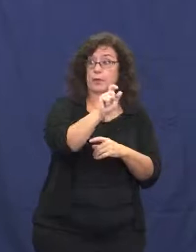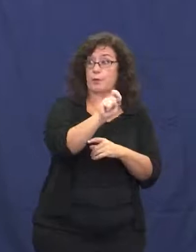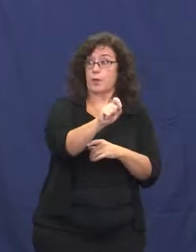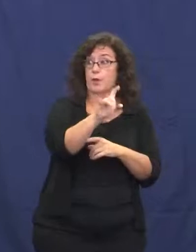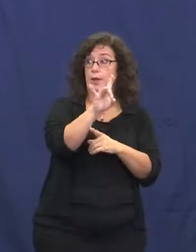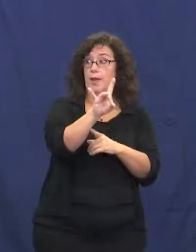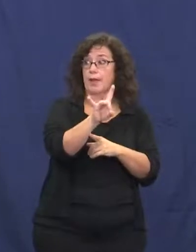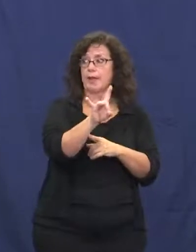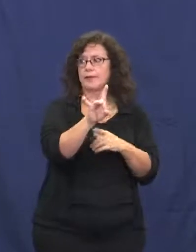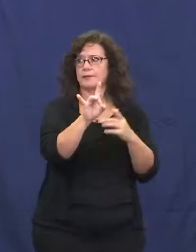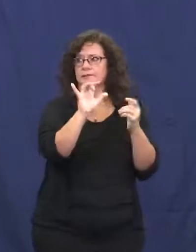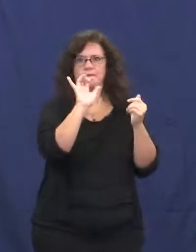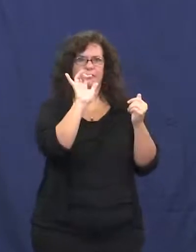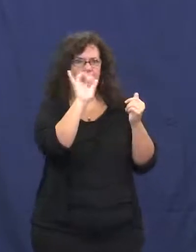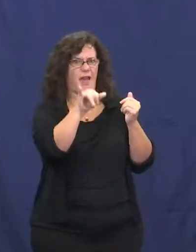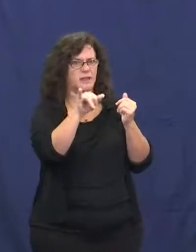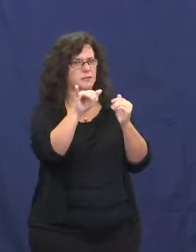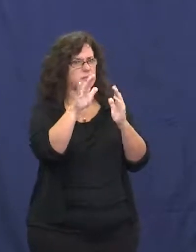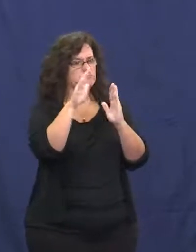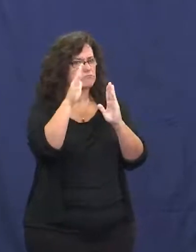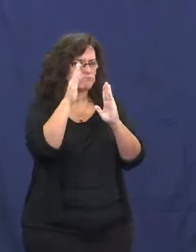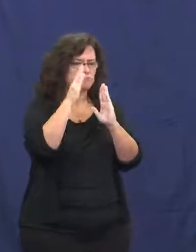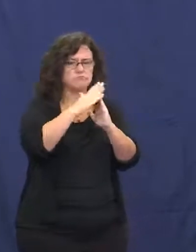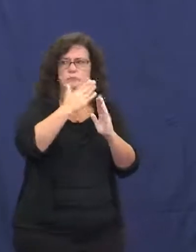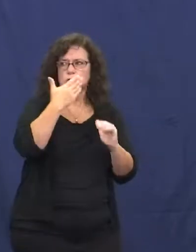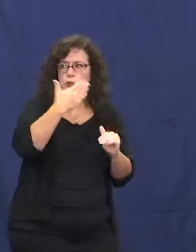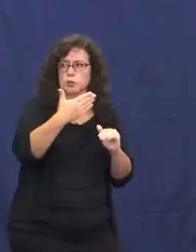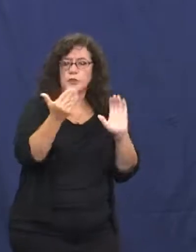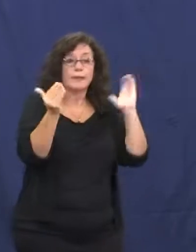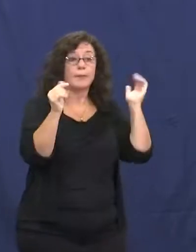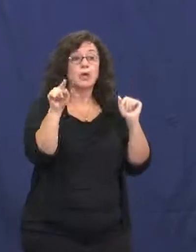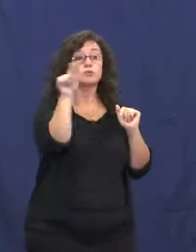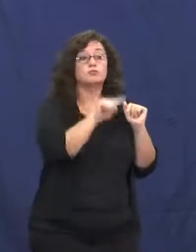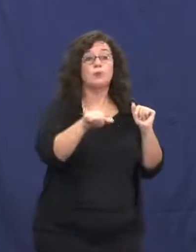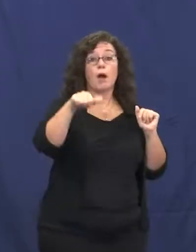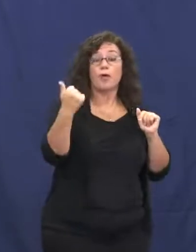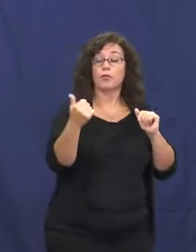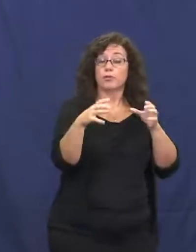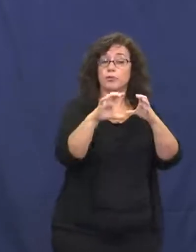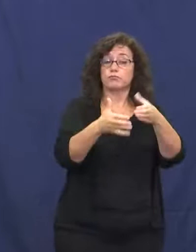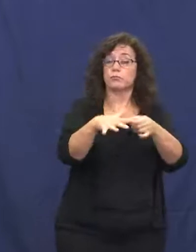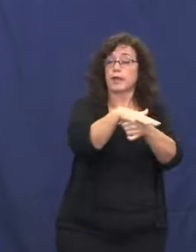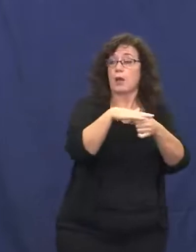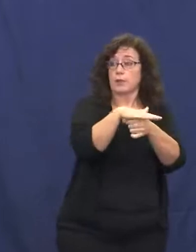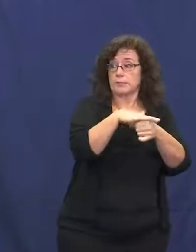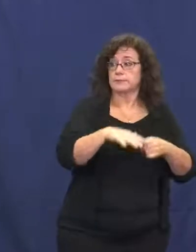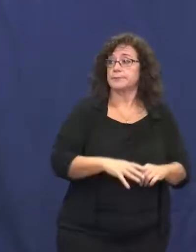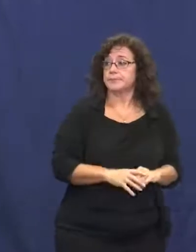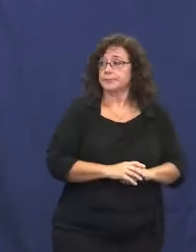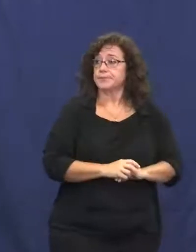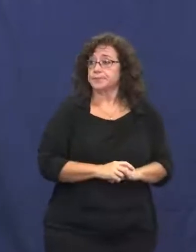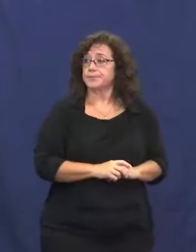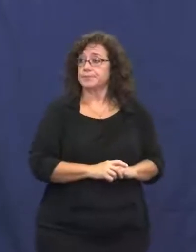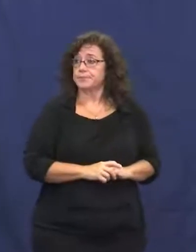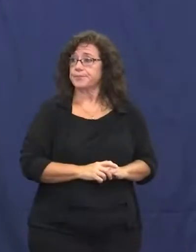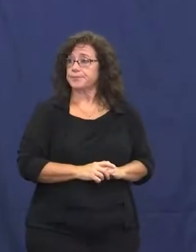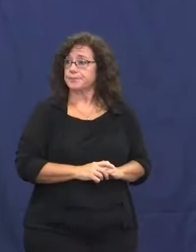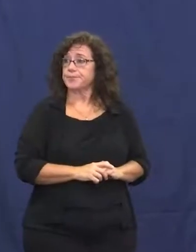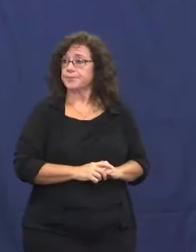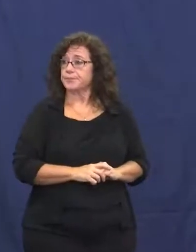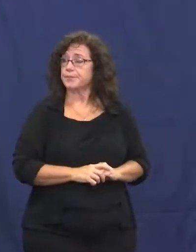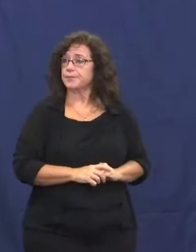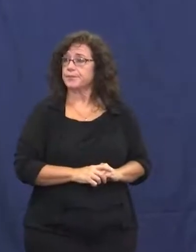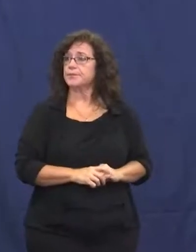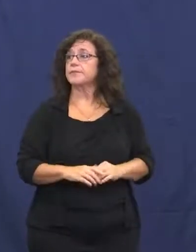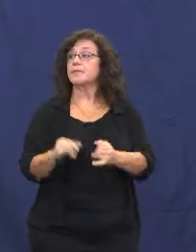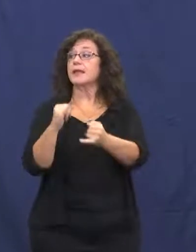the positivity rate compared to these other counties on this list. Finally, the last column